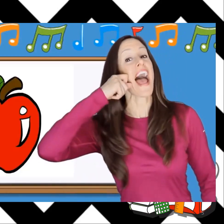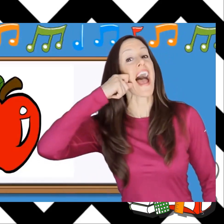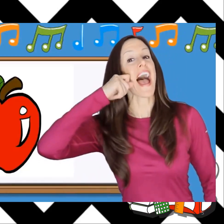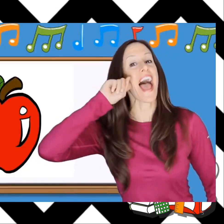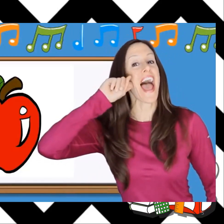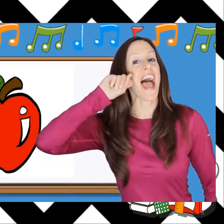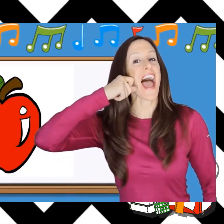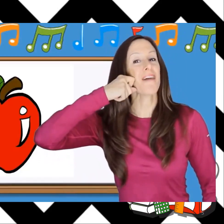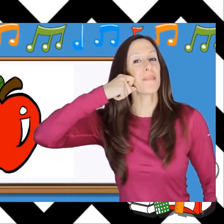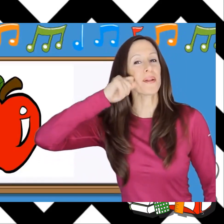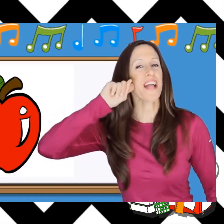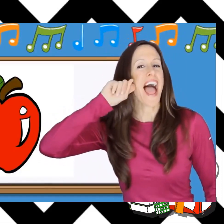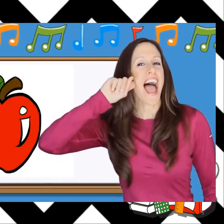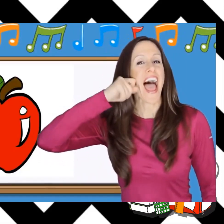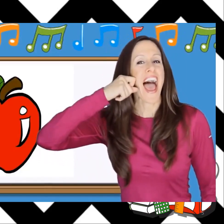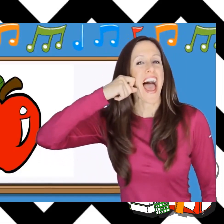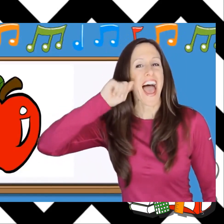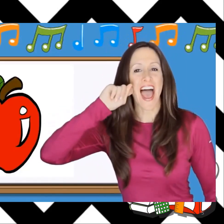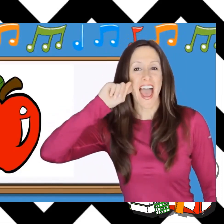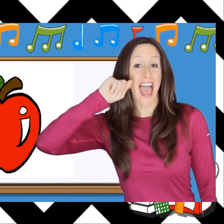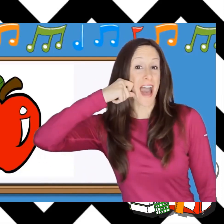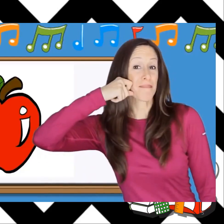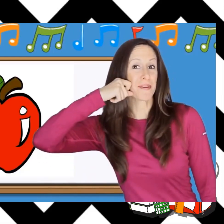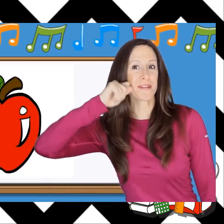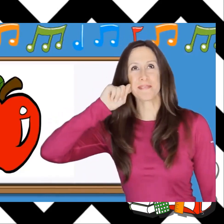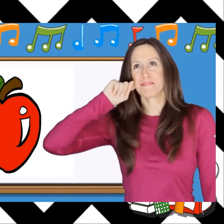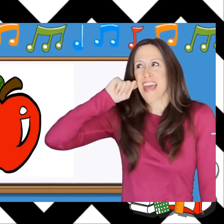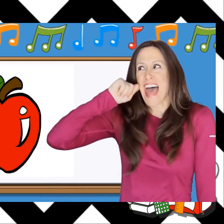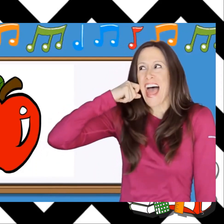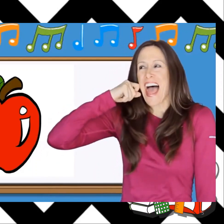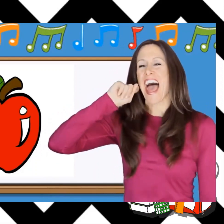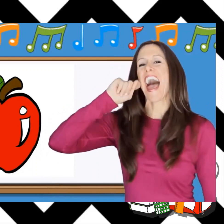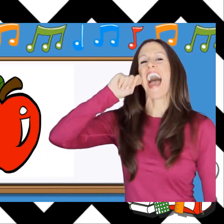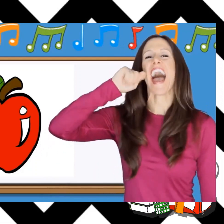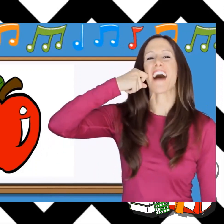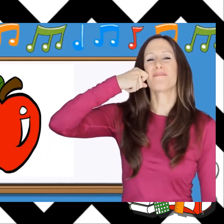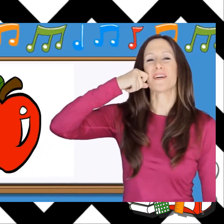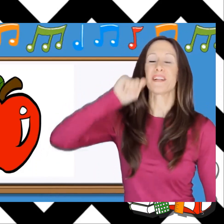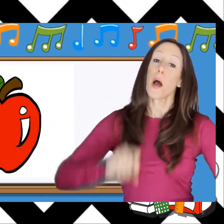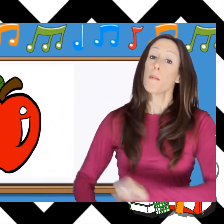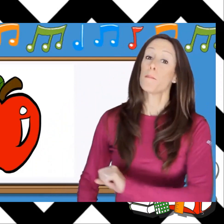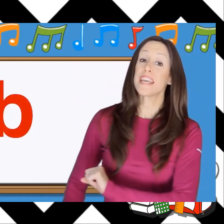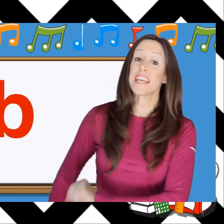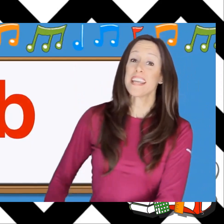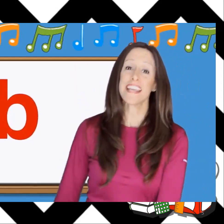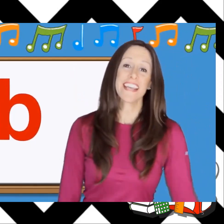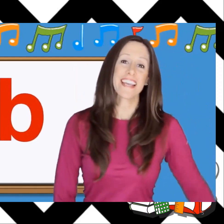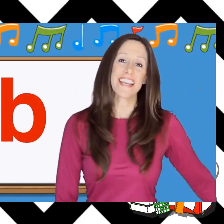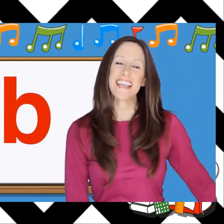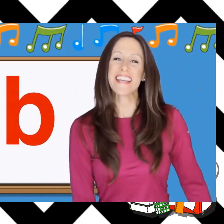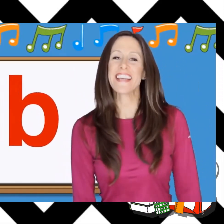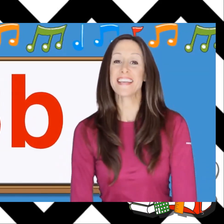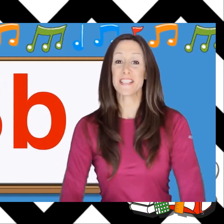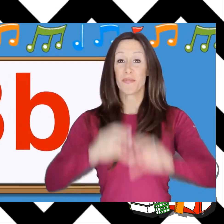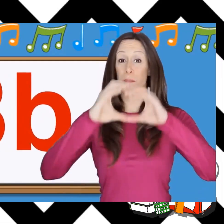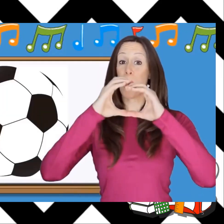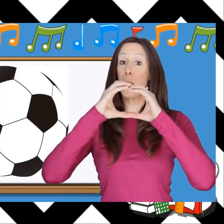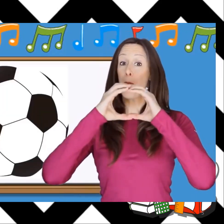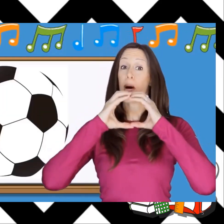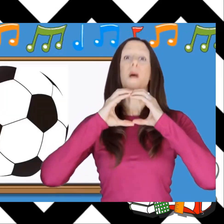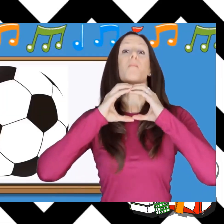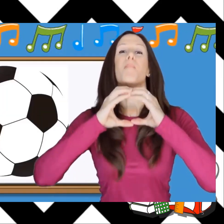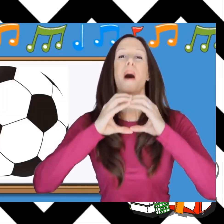for apple, apple, apple. B is